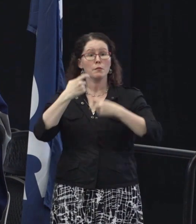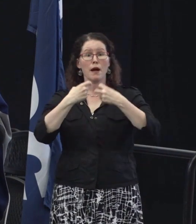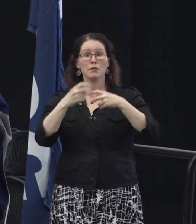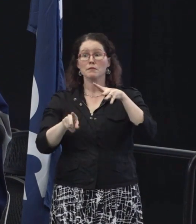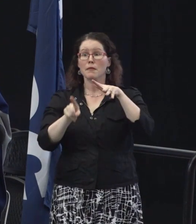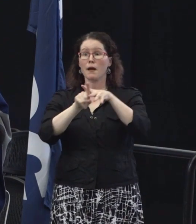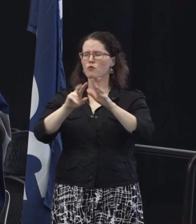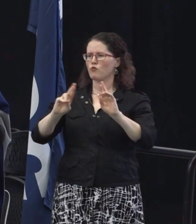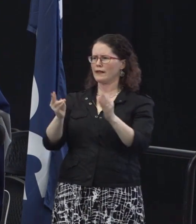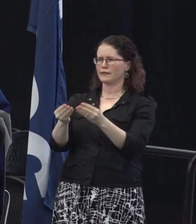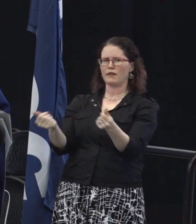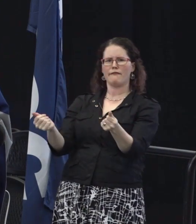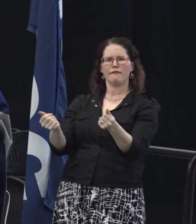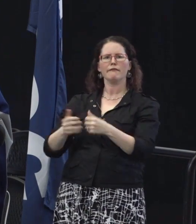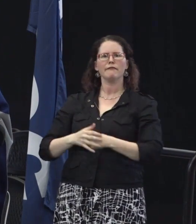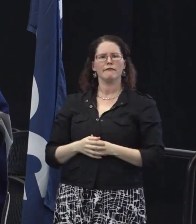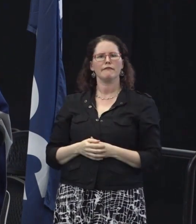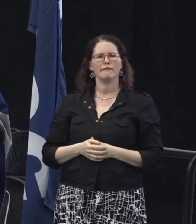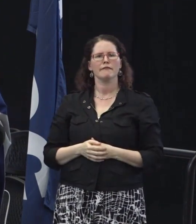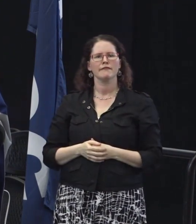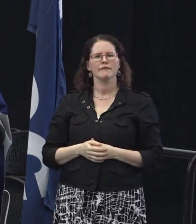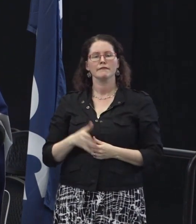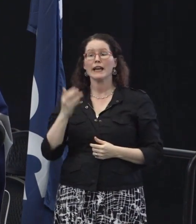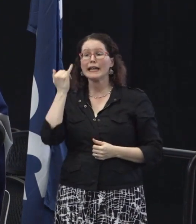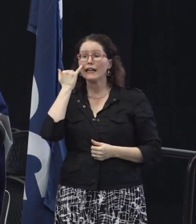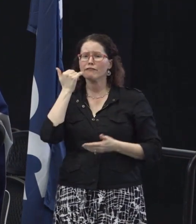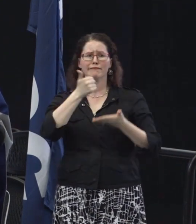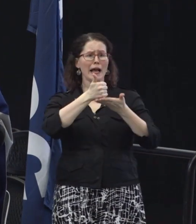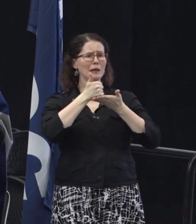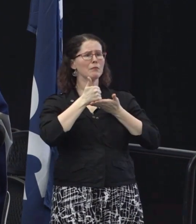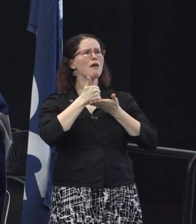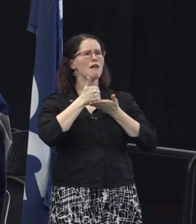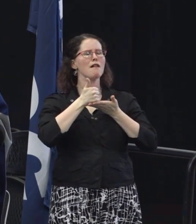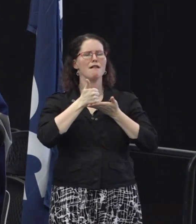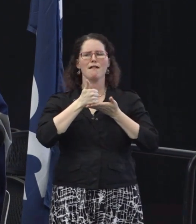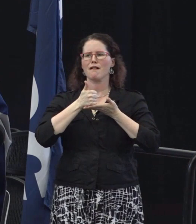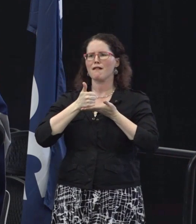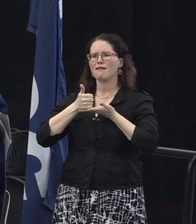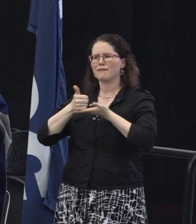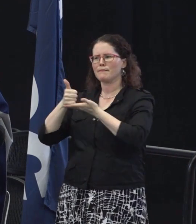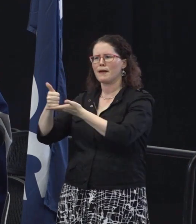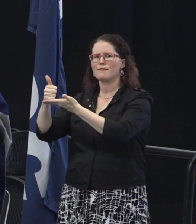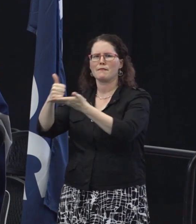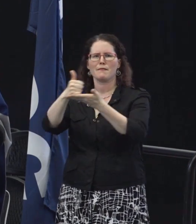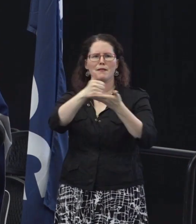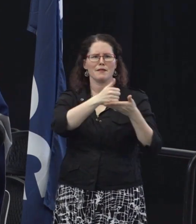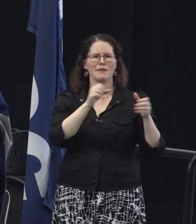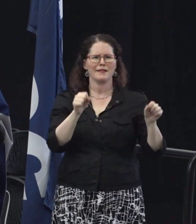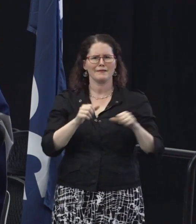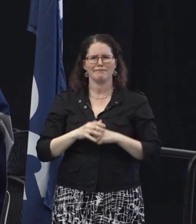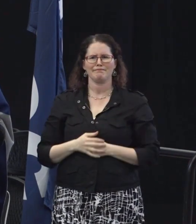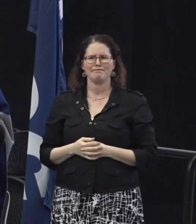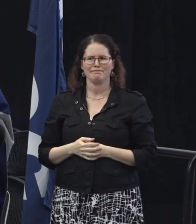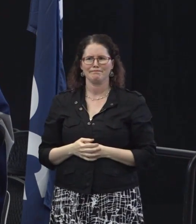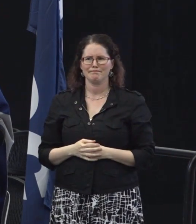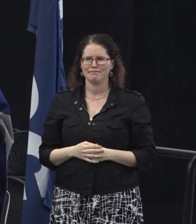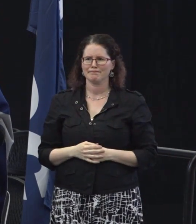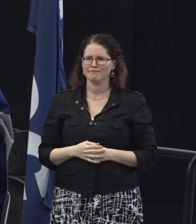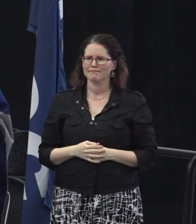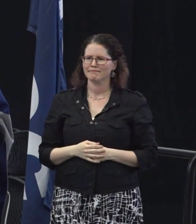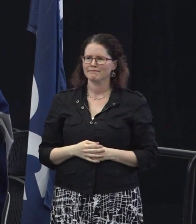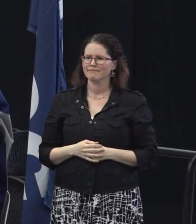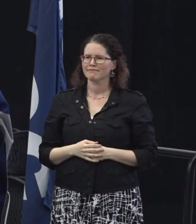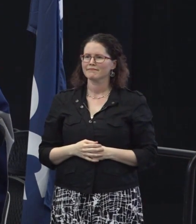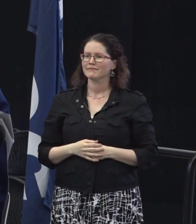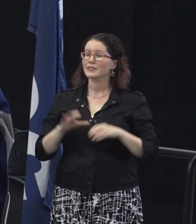unexpected, and to always be willing to pay forward the many gifts and abilities that you have. Again,